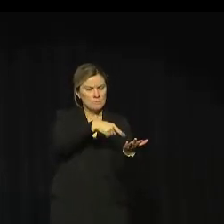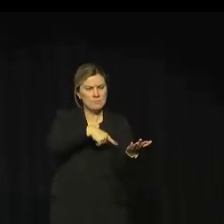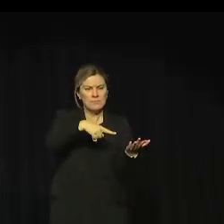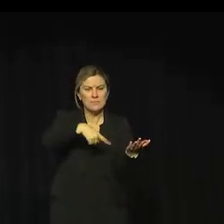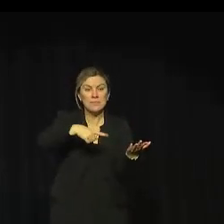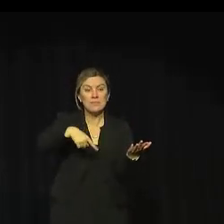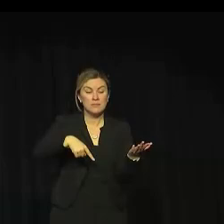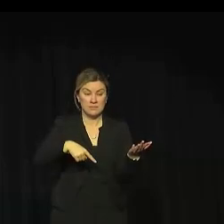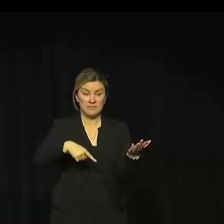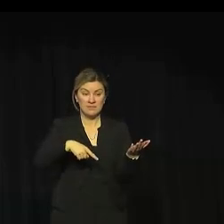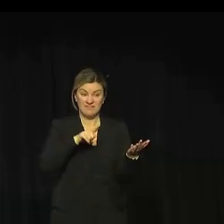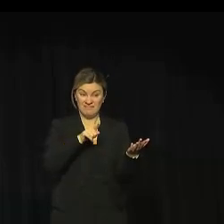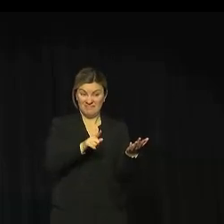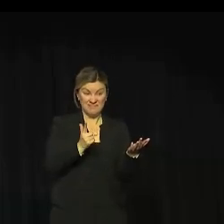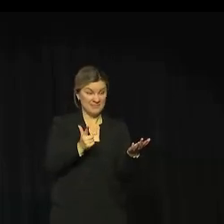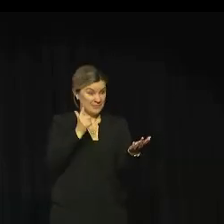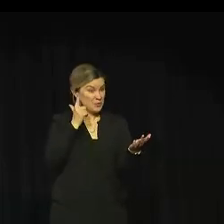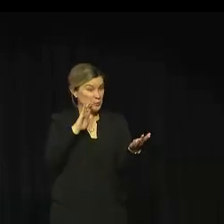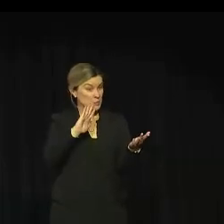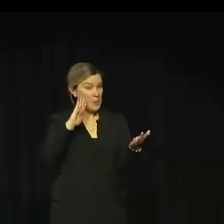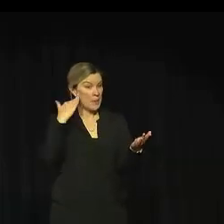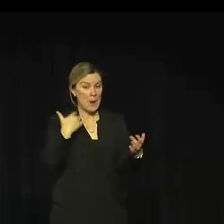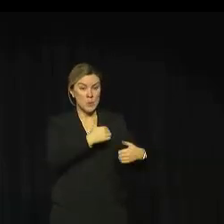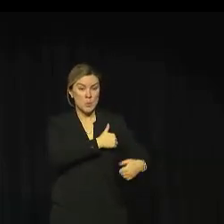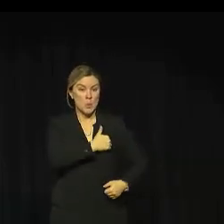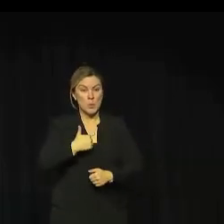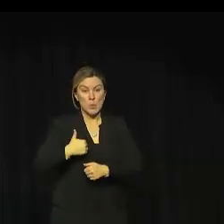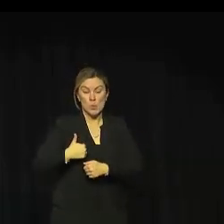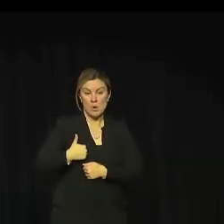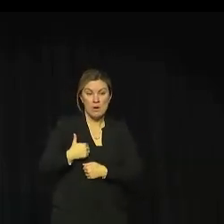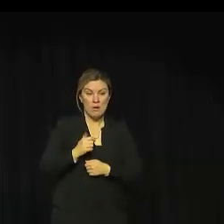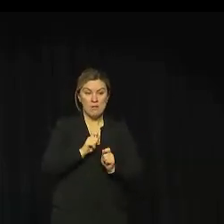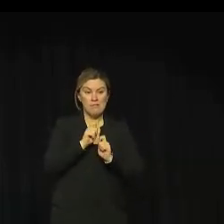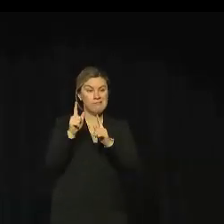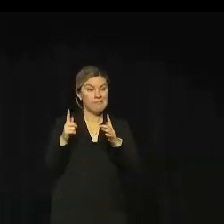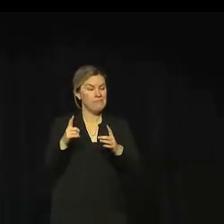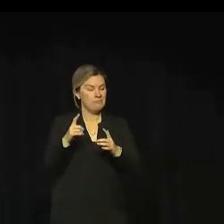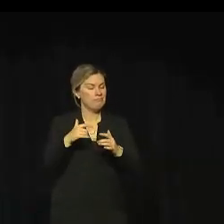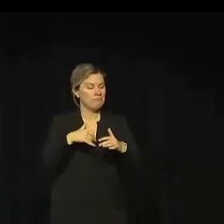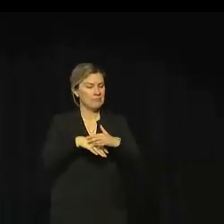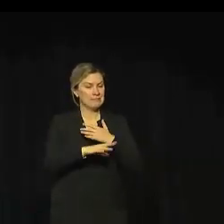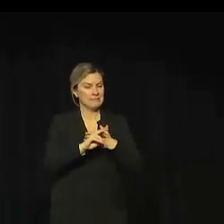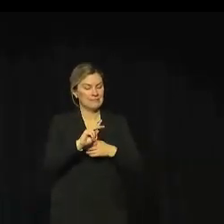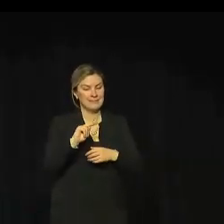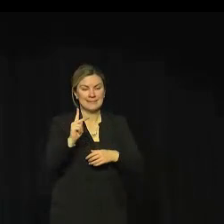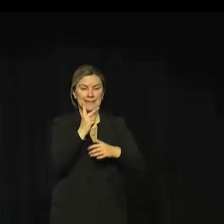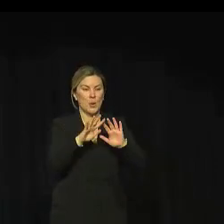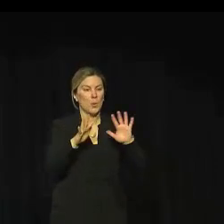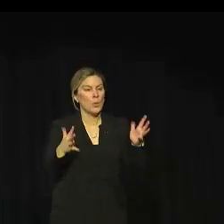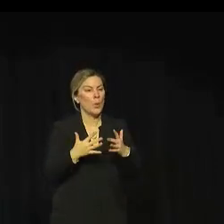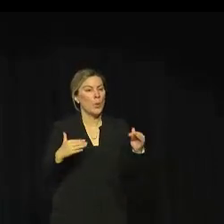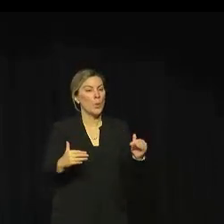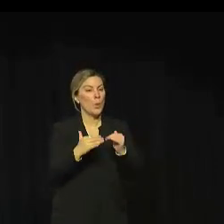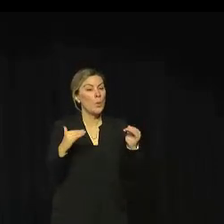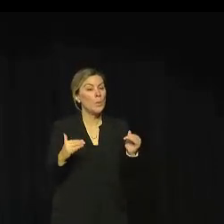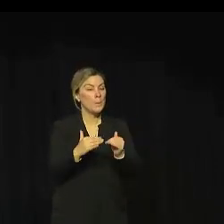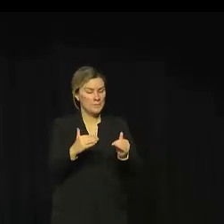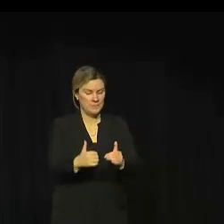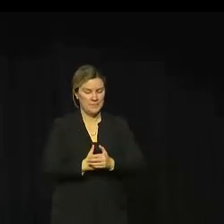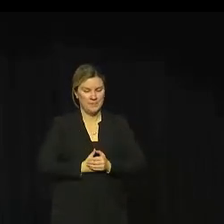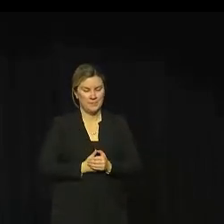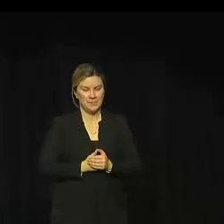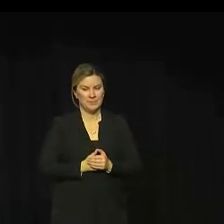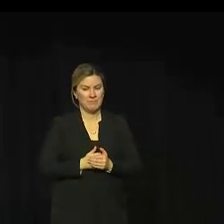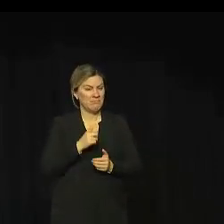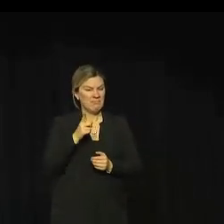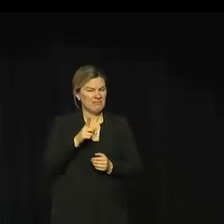a soldier in the AIF during the Second World War, and he wasn't a soldier who